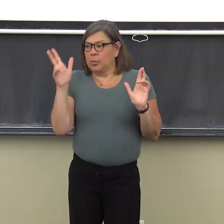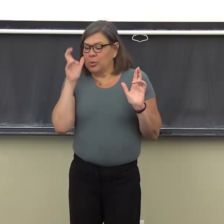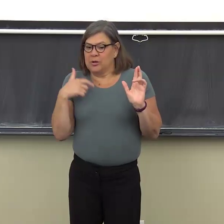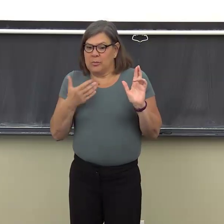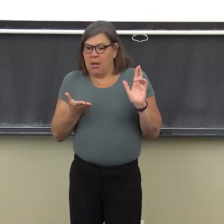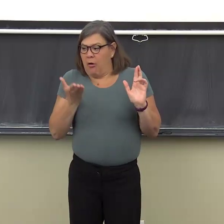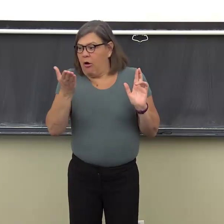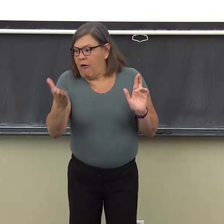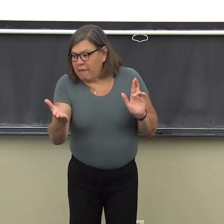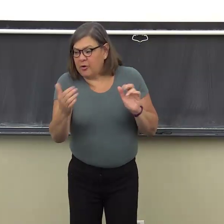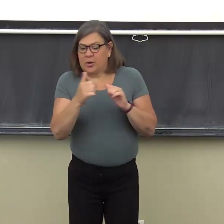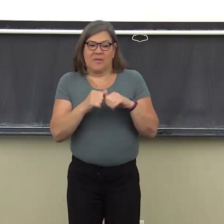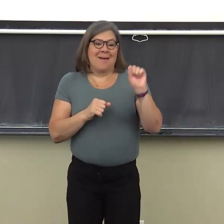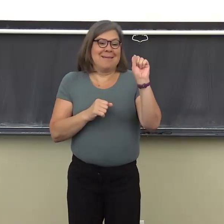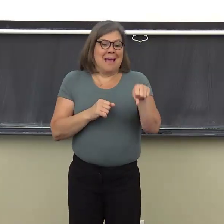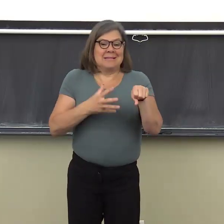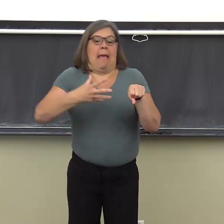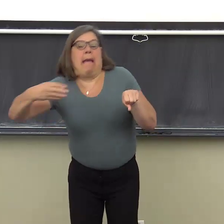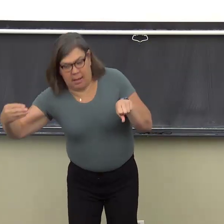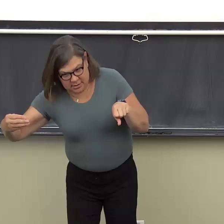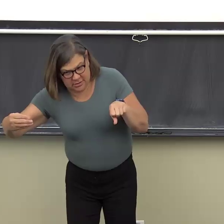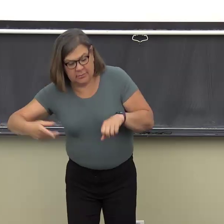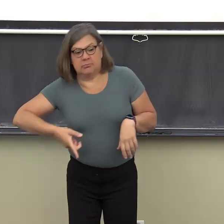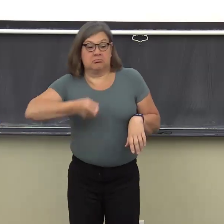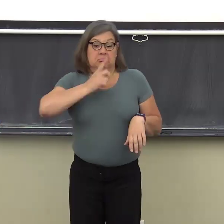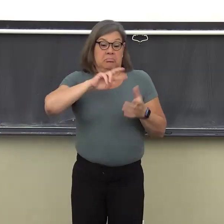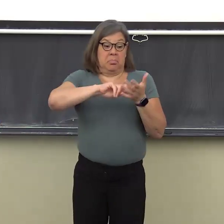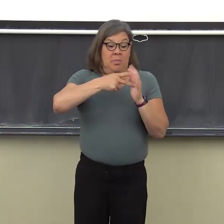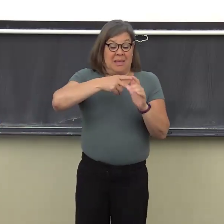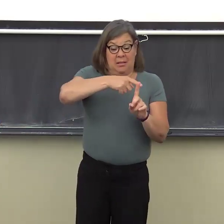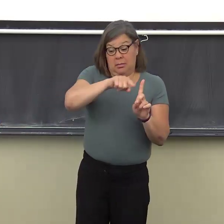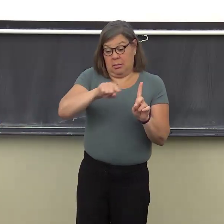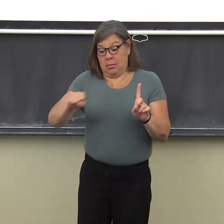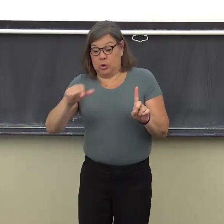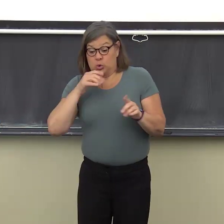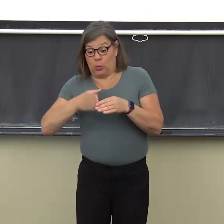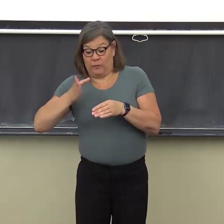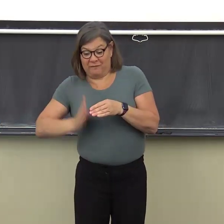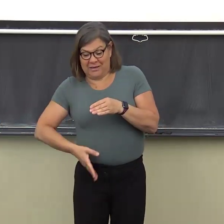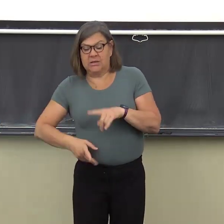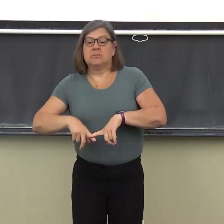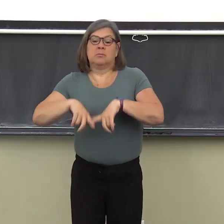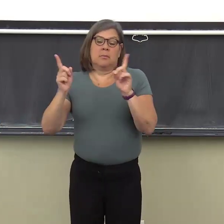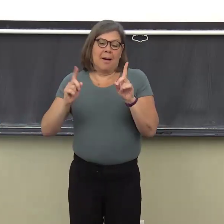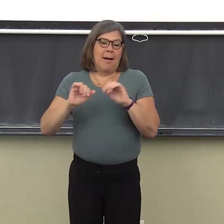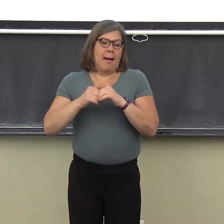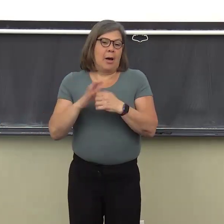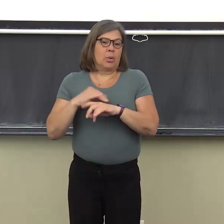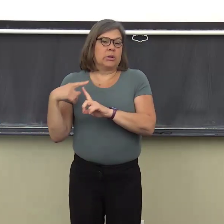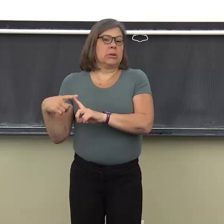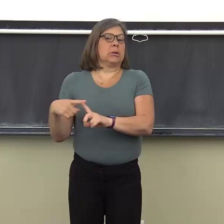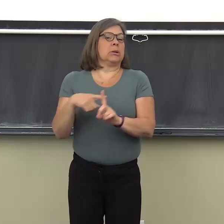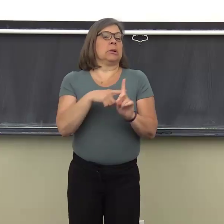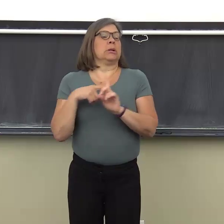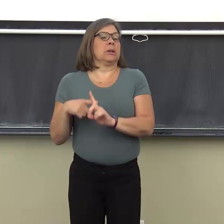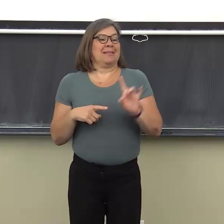with a yes and. Like, it's not that none of the things I said don't get done, but it's also, how do we point toward this